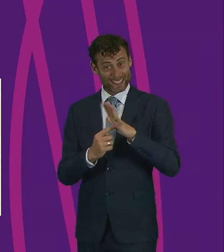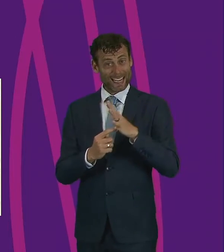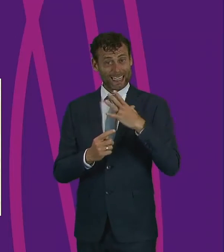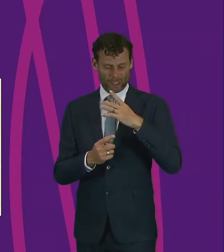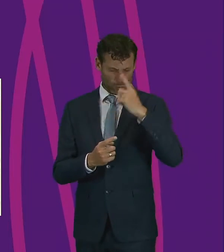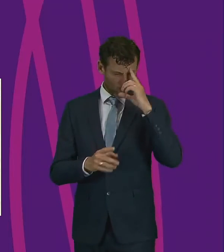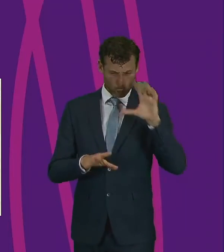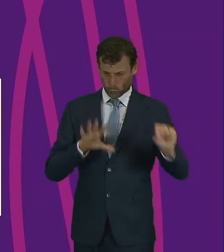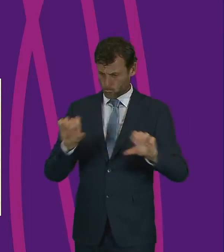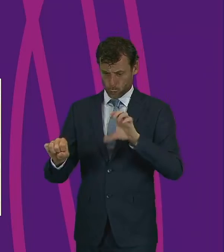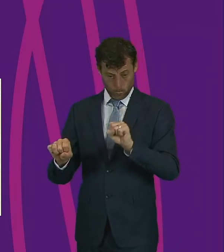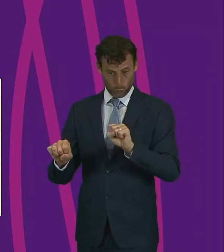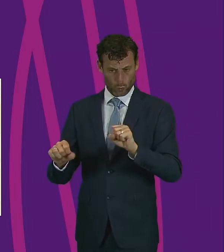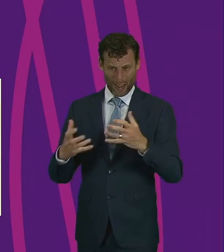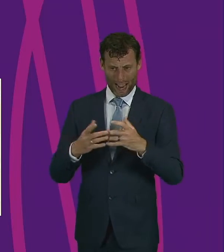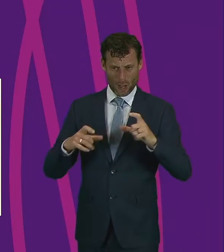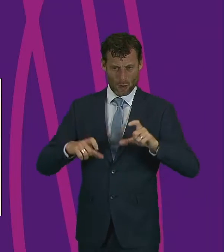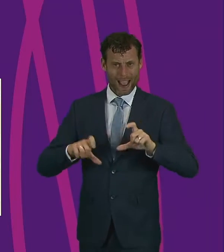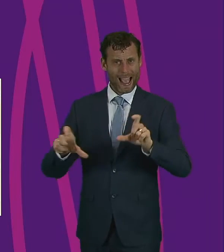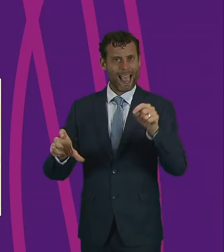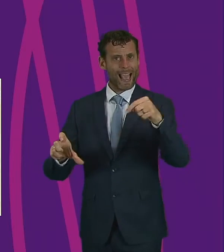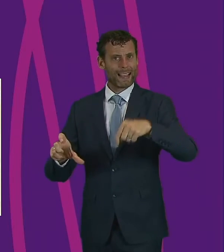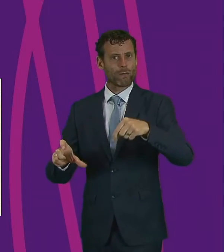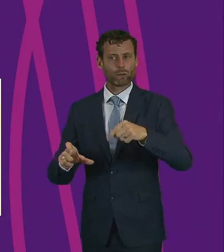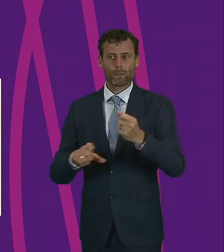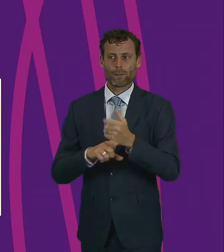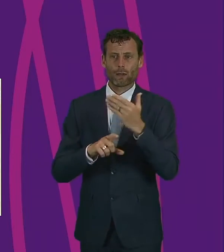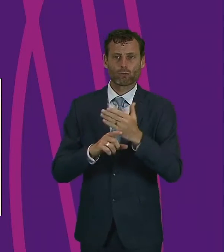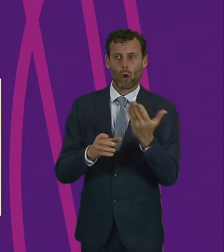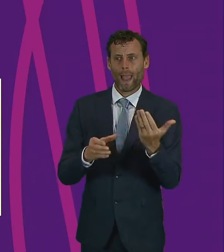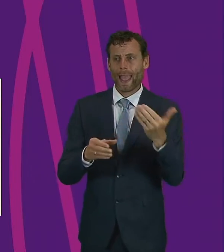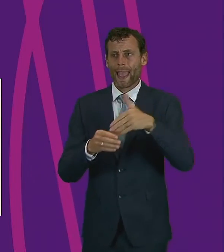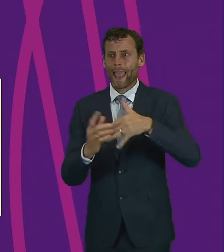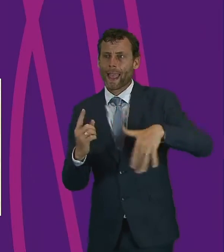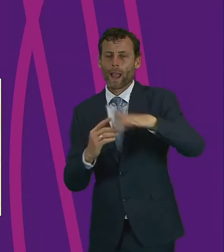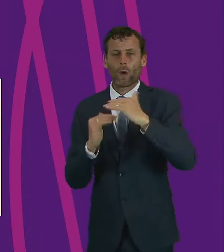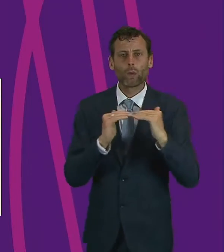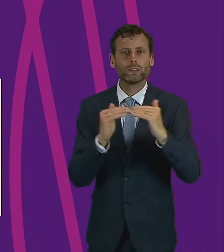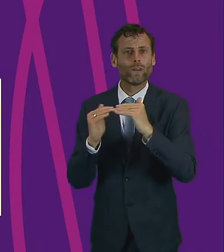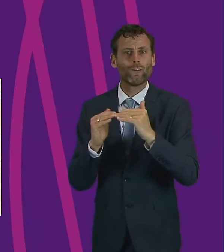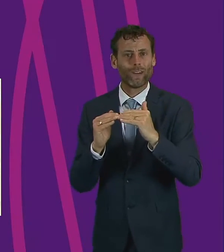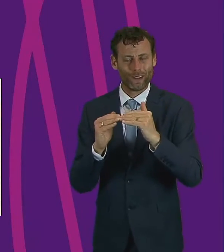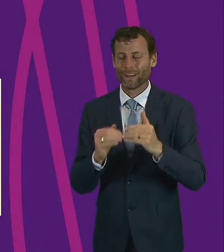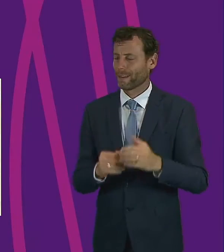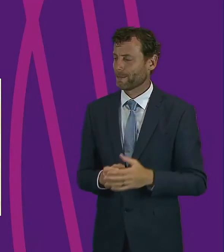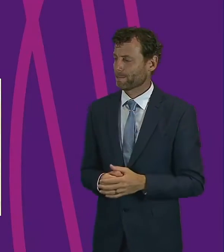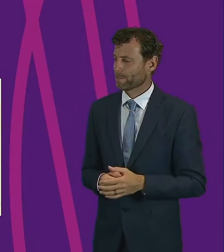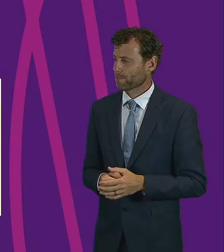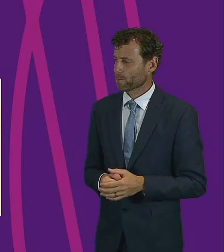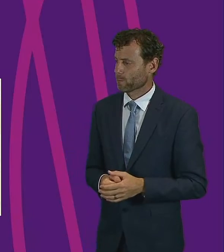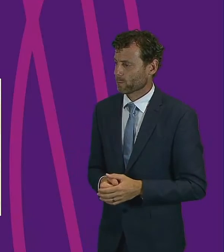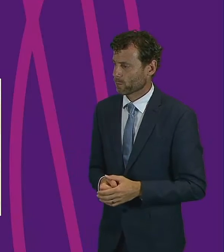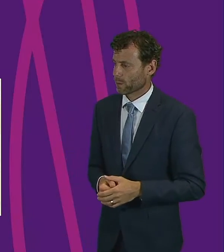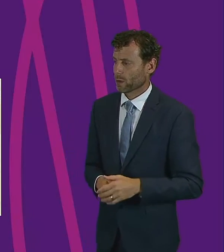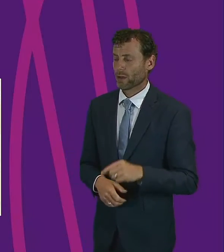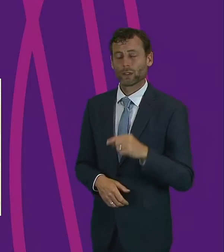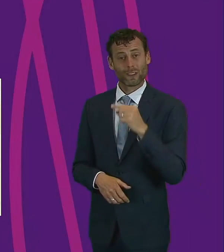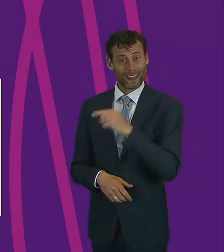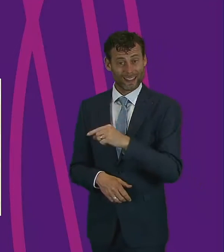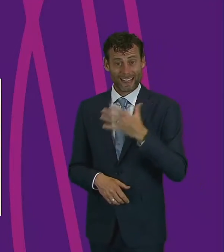economy. And if we are to change the way we think about work, models such as community wealth building, which require government at all